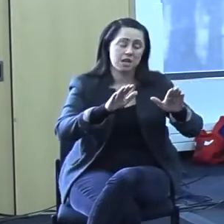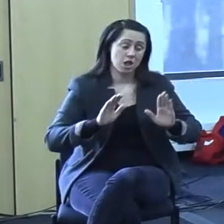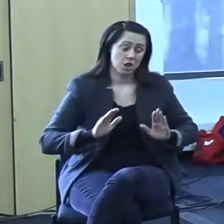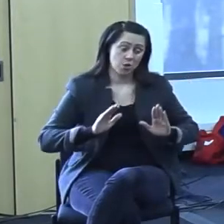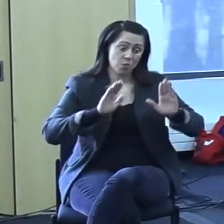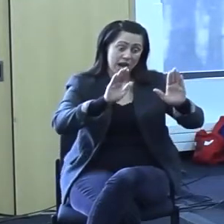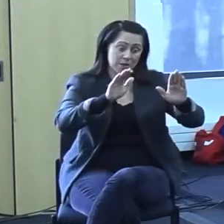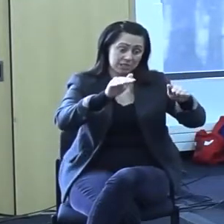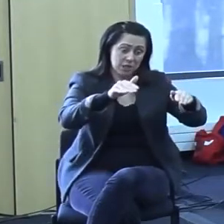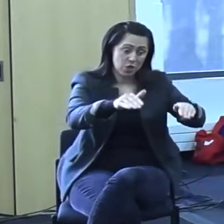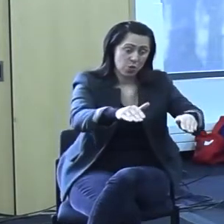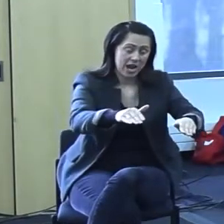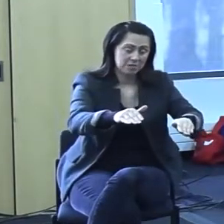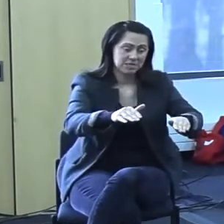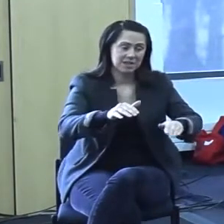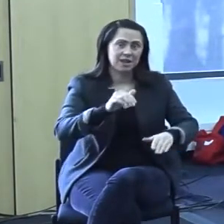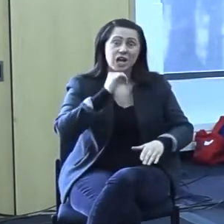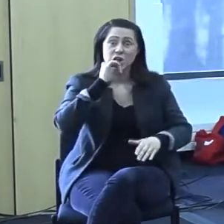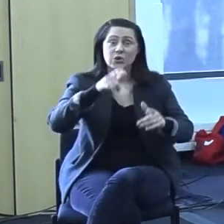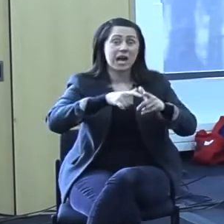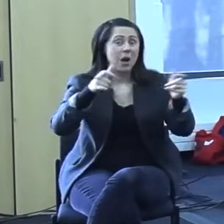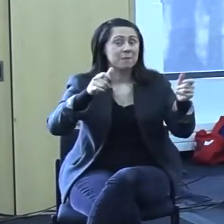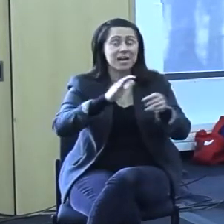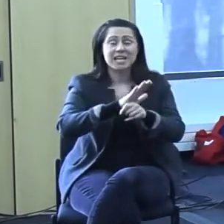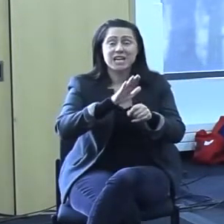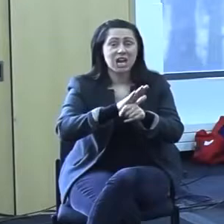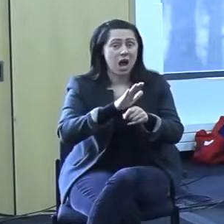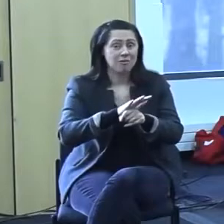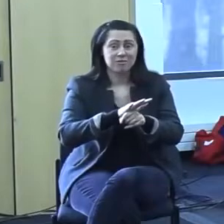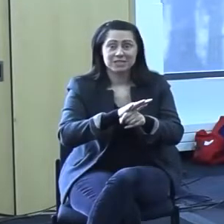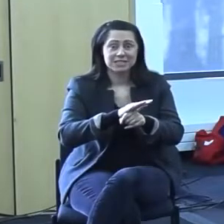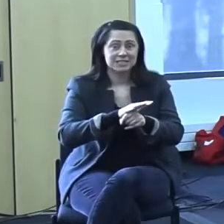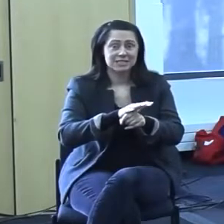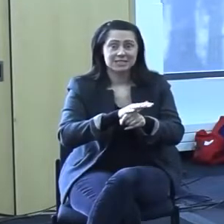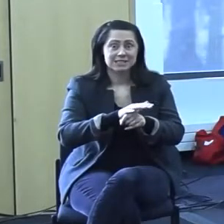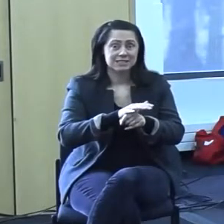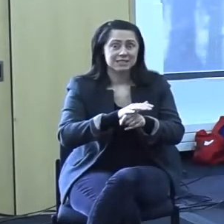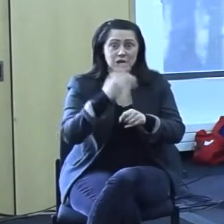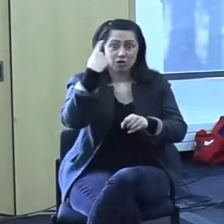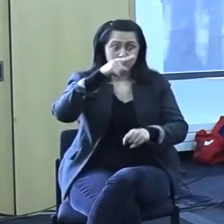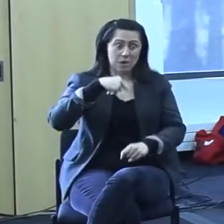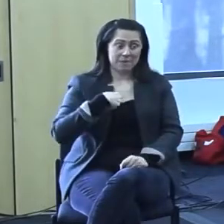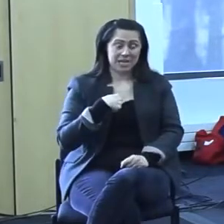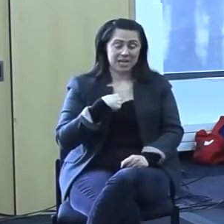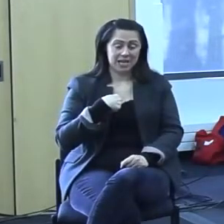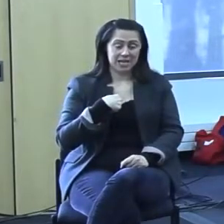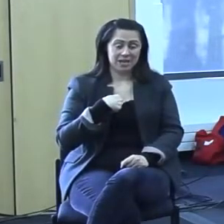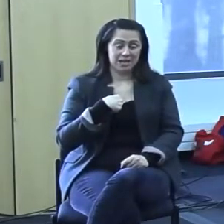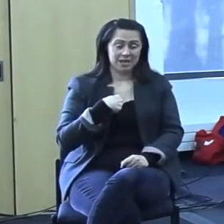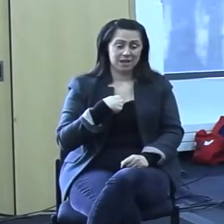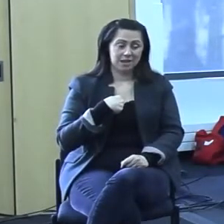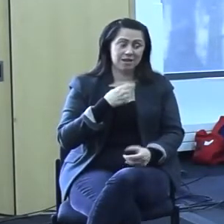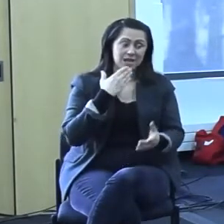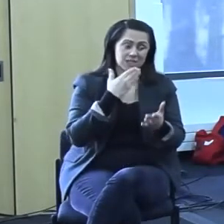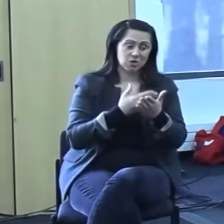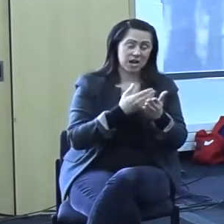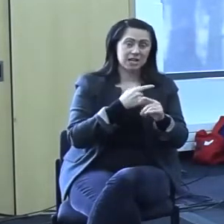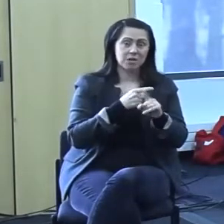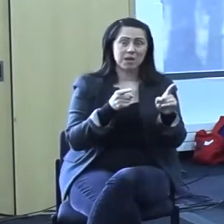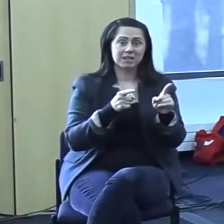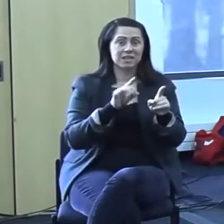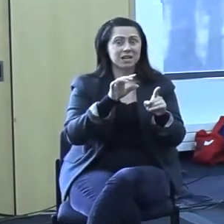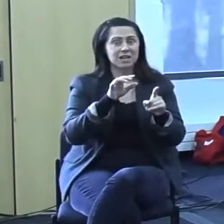ramps are not big enough. Um, for me, it's great, but there's